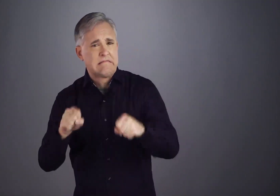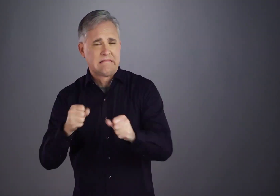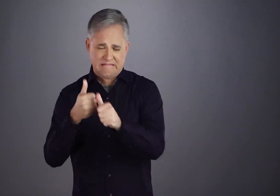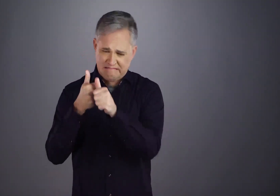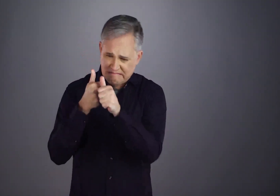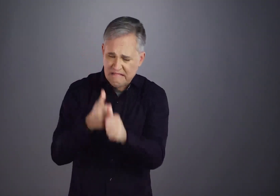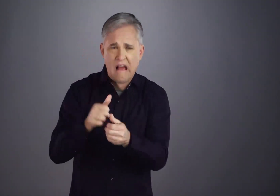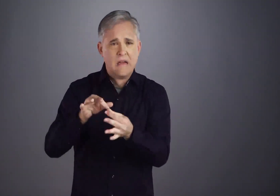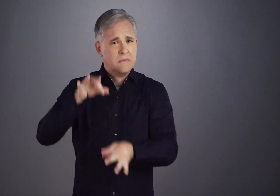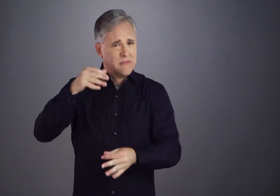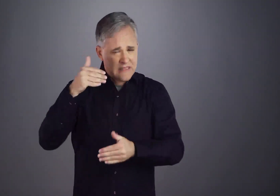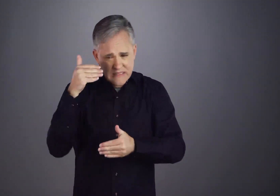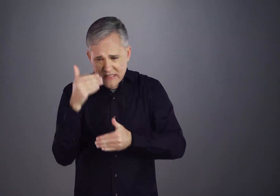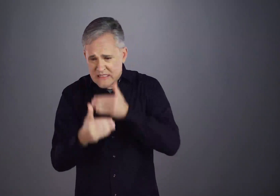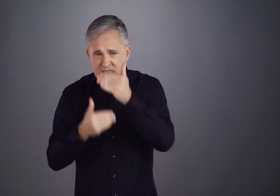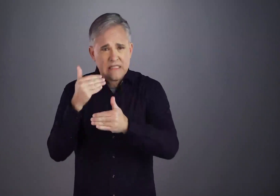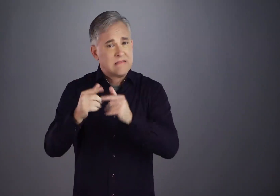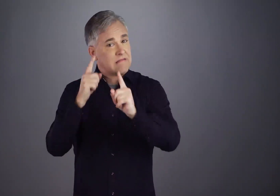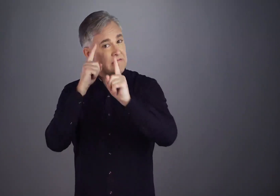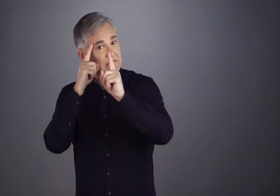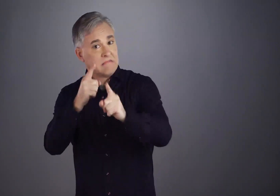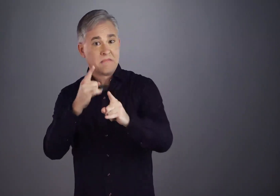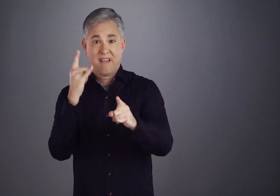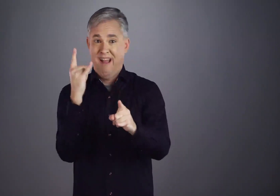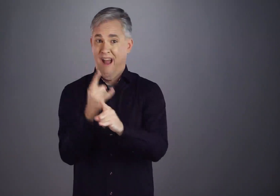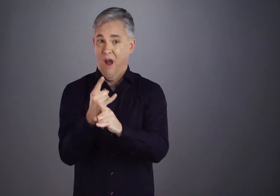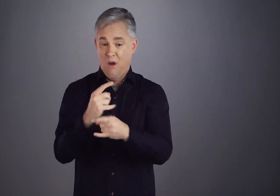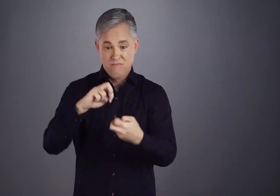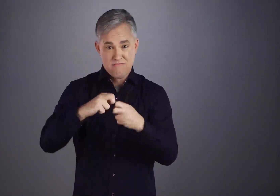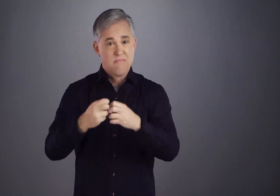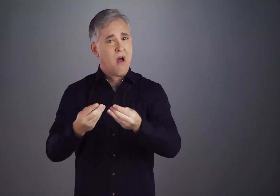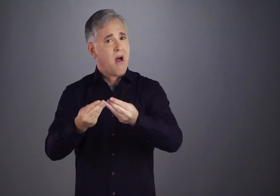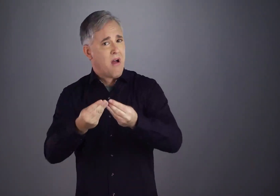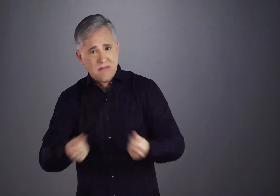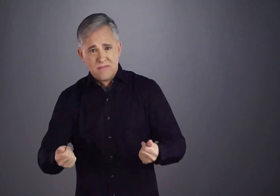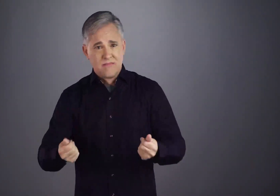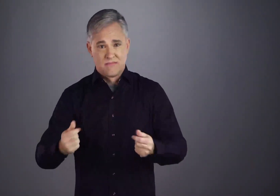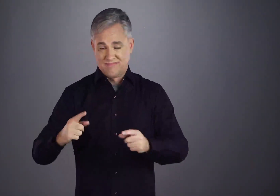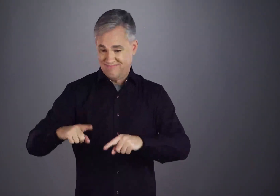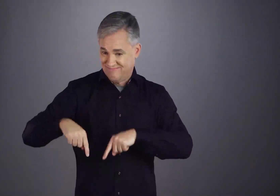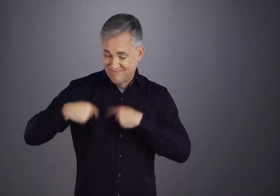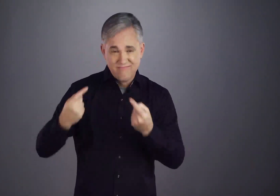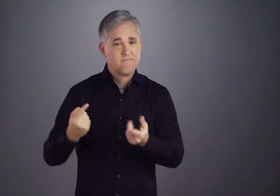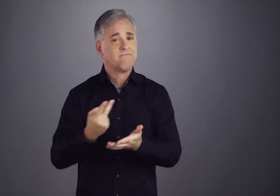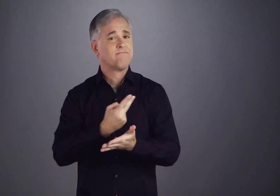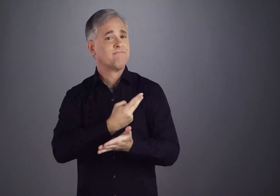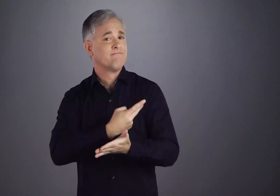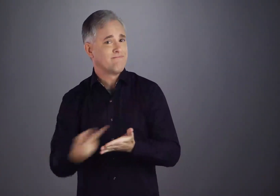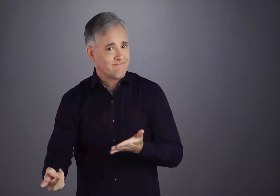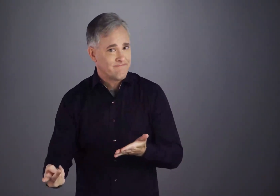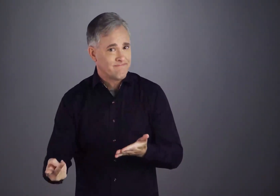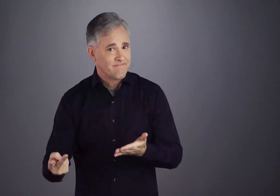This physician had repeatedly tried spiritual means to resolve his alcoholic dilemma, but had failed.